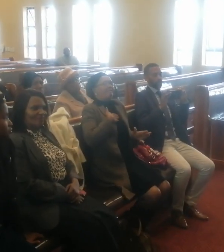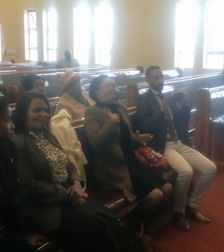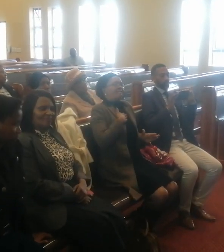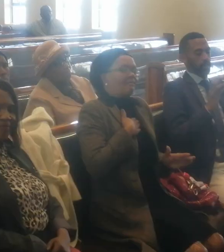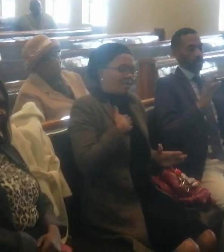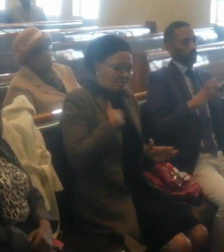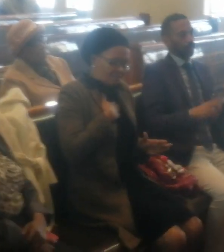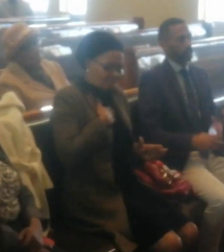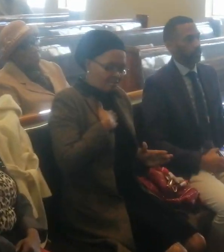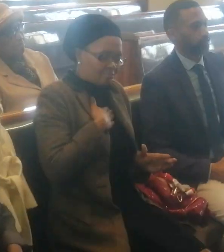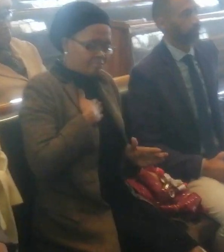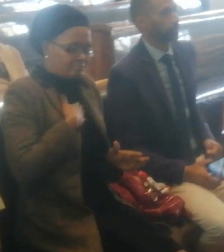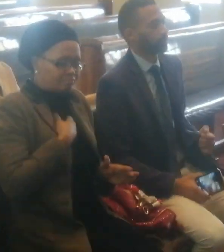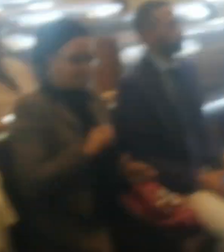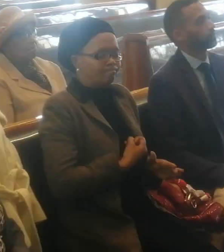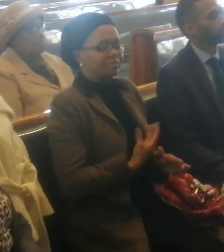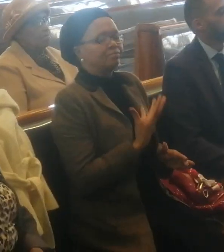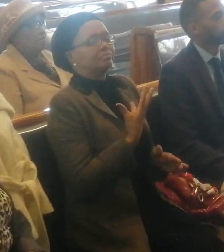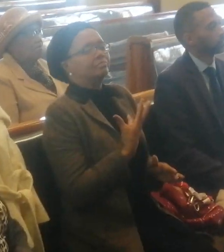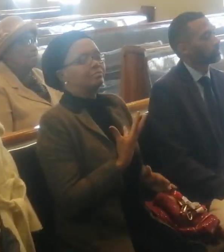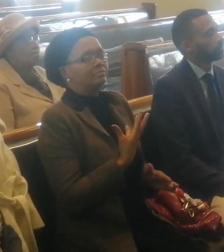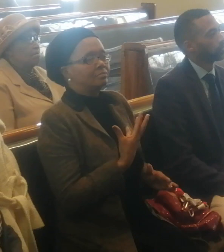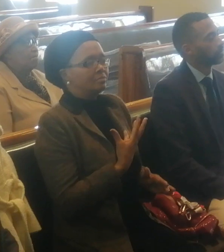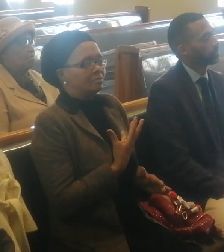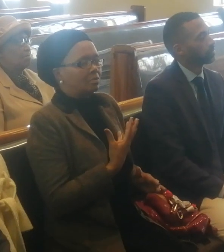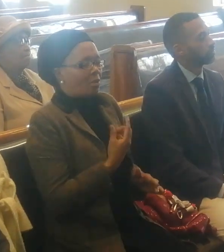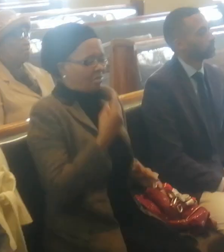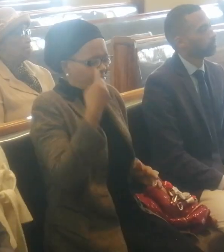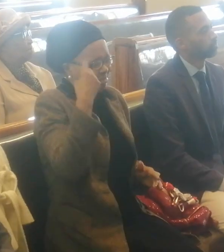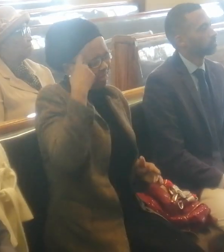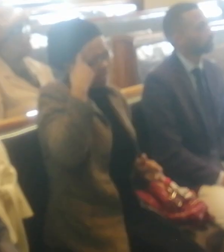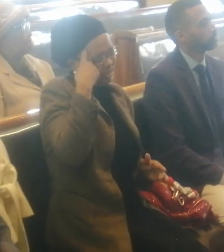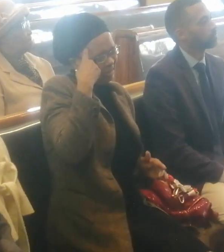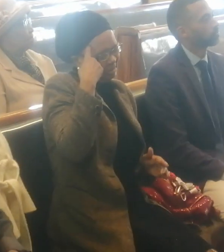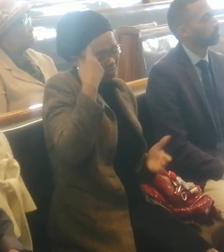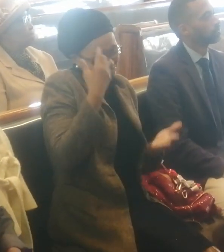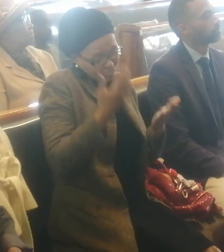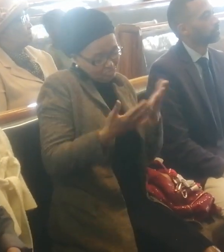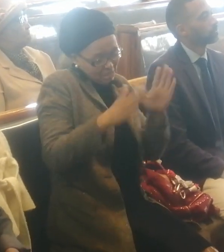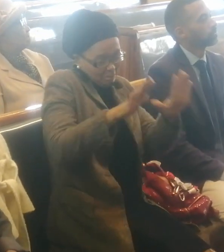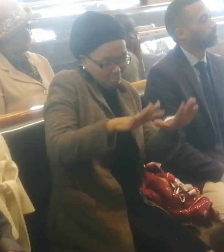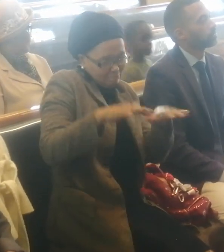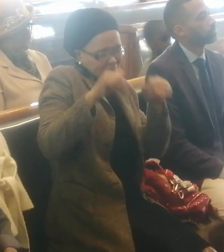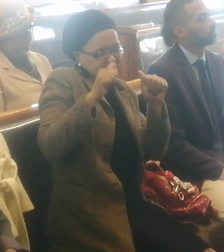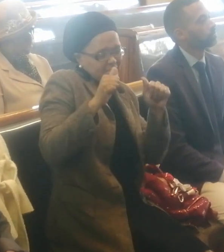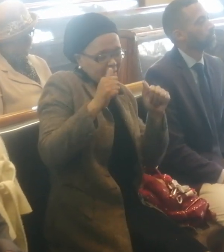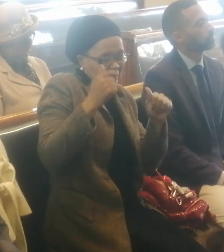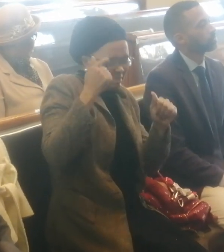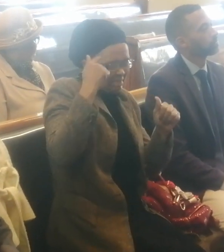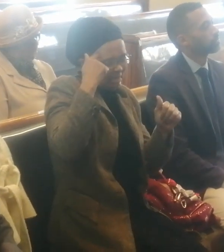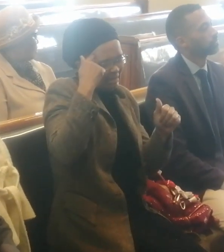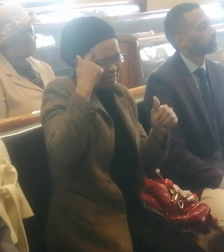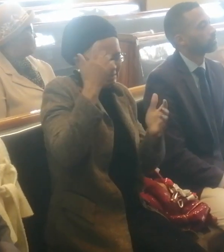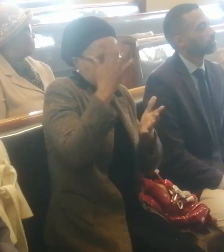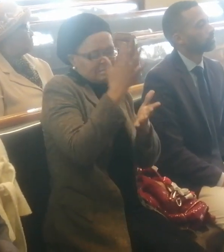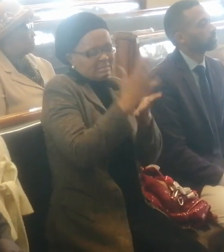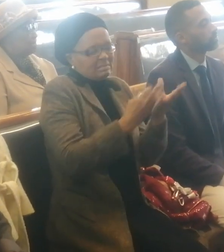it. Do we ever think of it as a blessing? Is there something